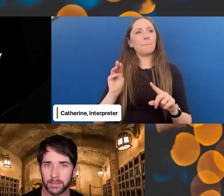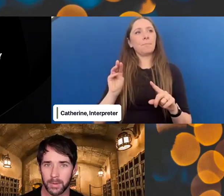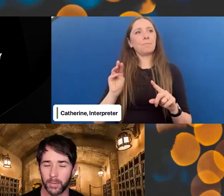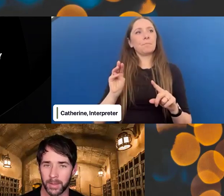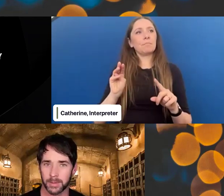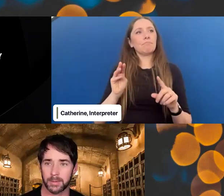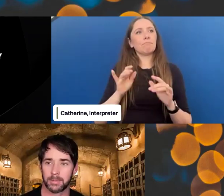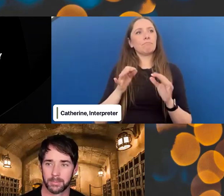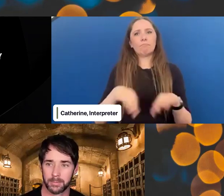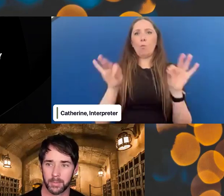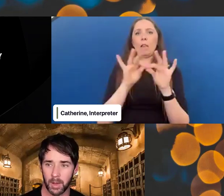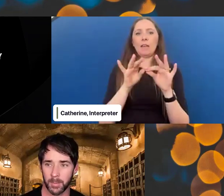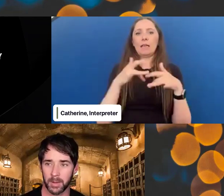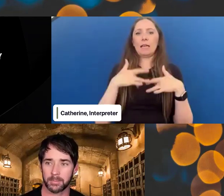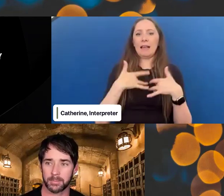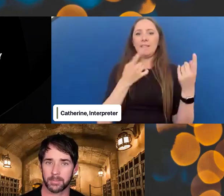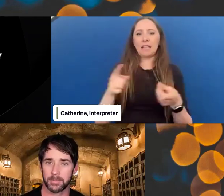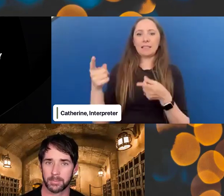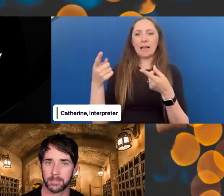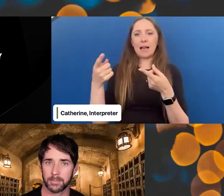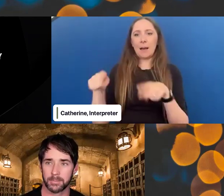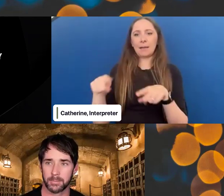relevant events coming